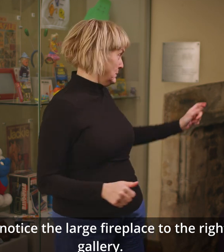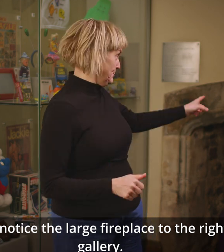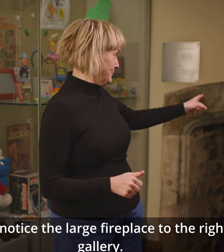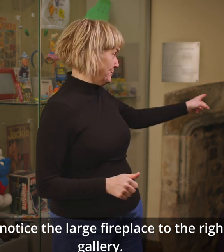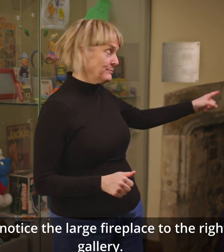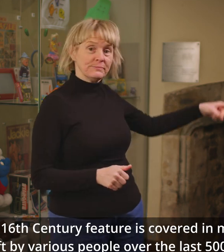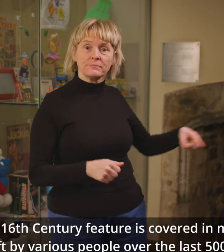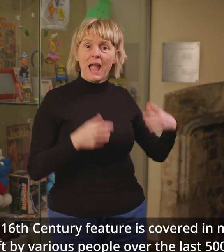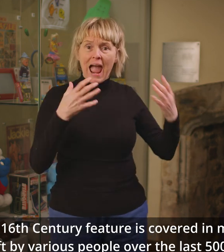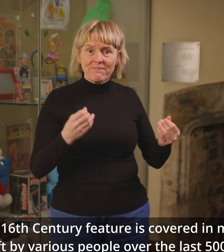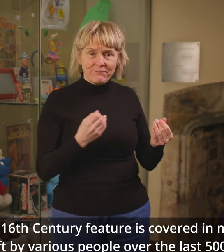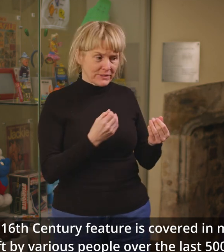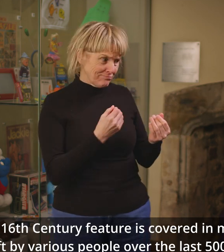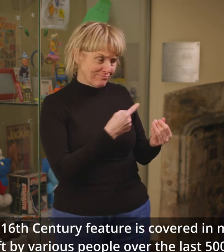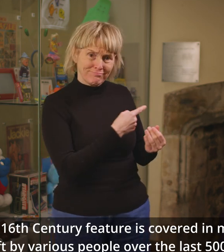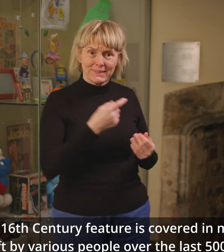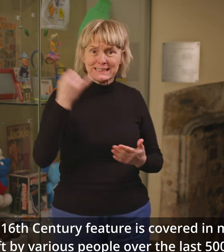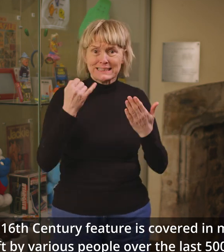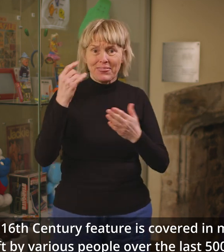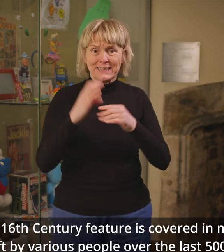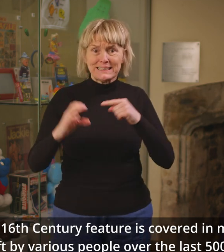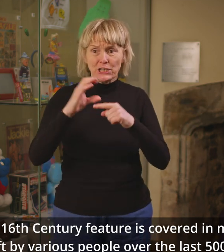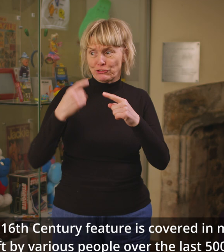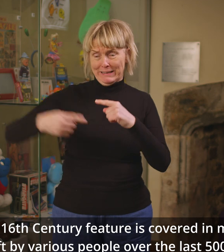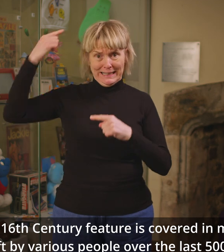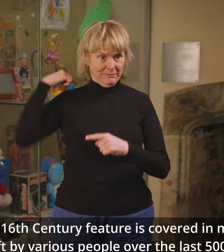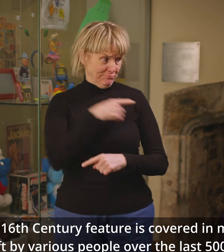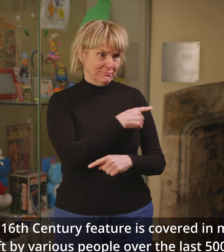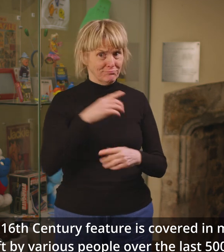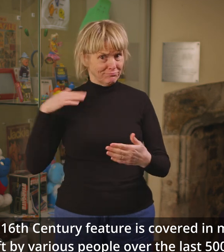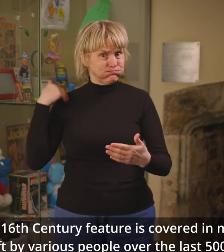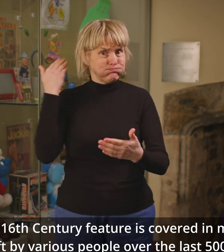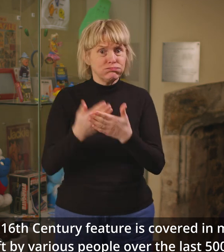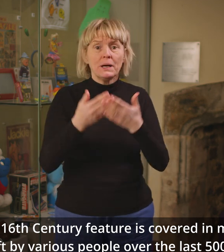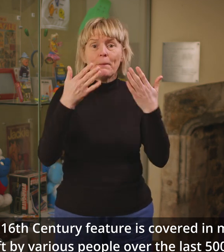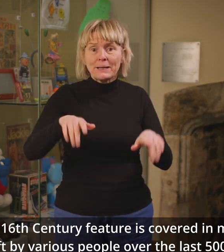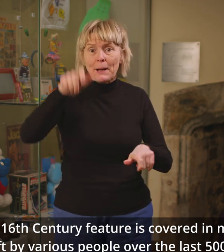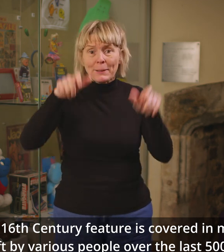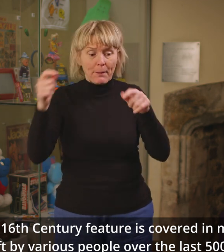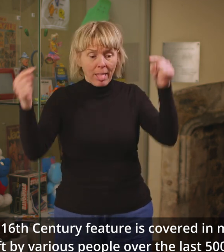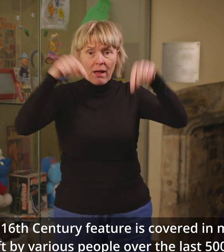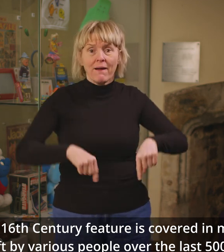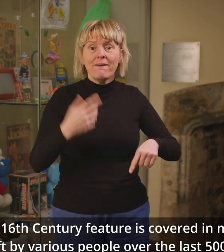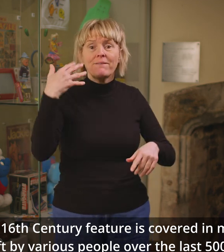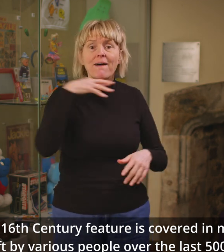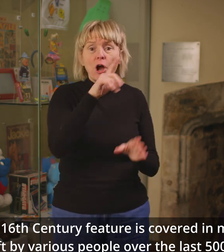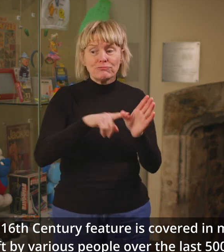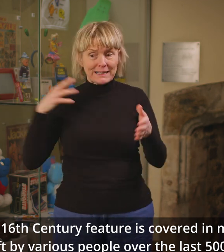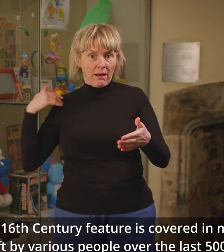This original 16th-century feature is covered in marks and graffiti, left by